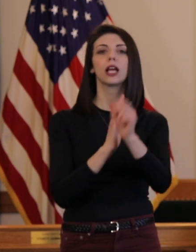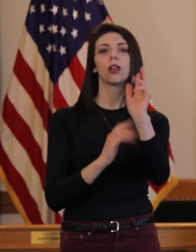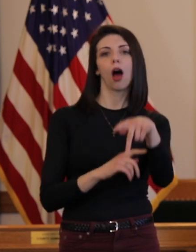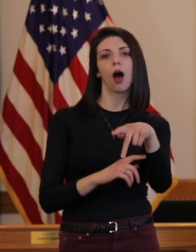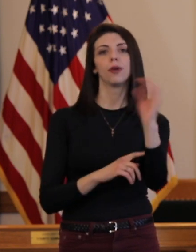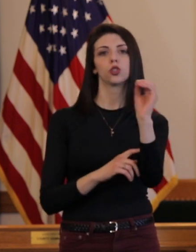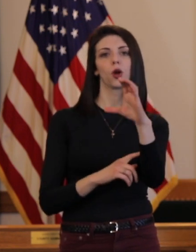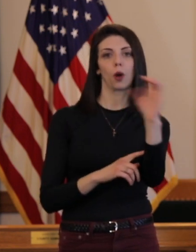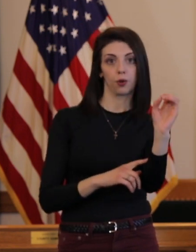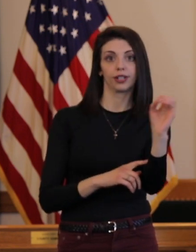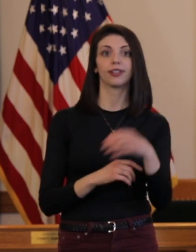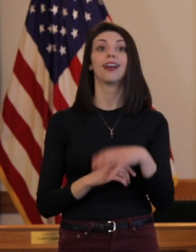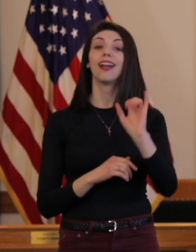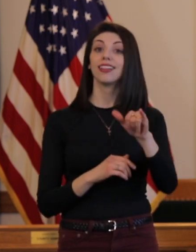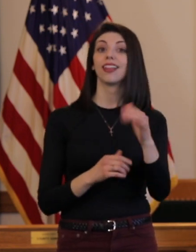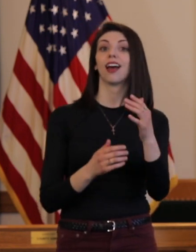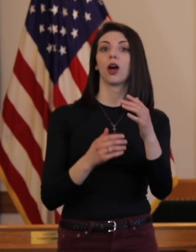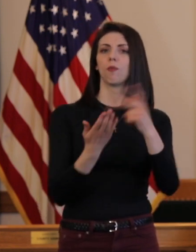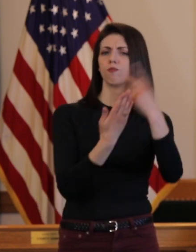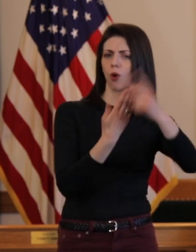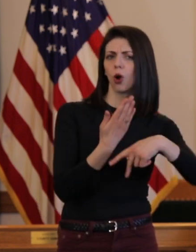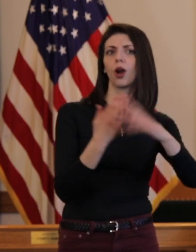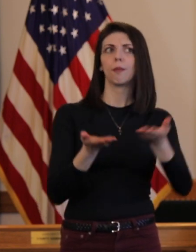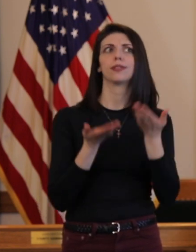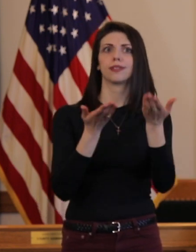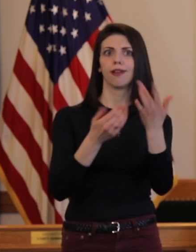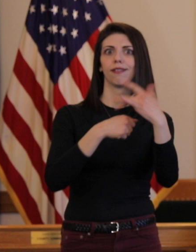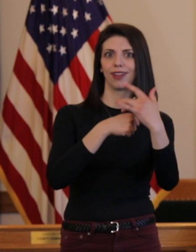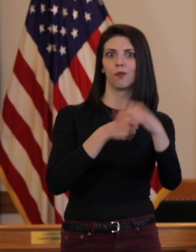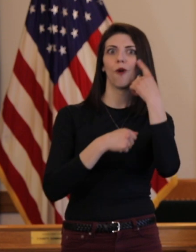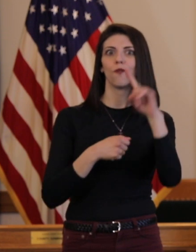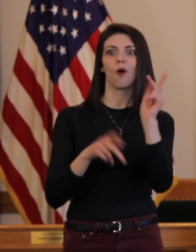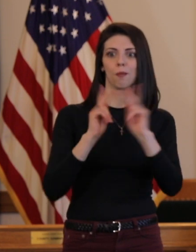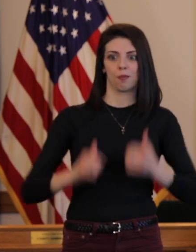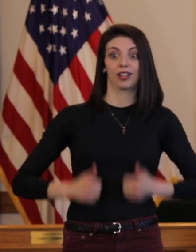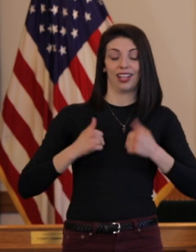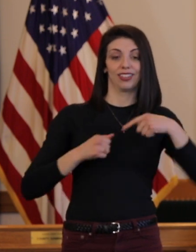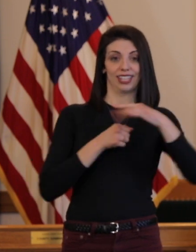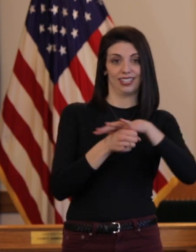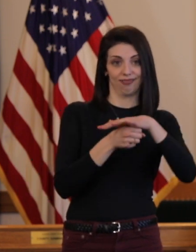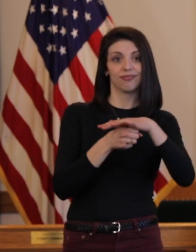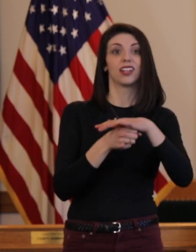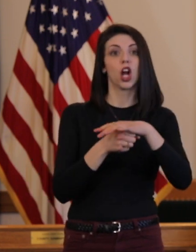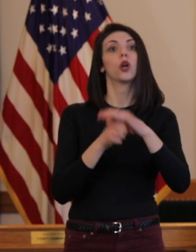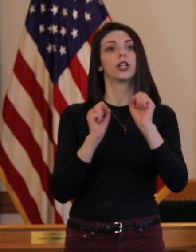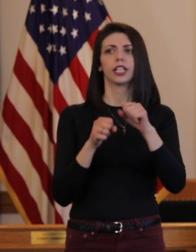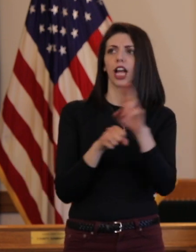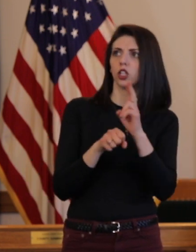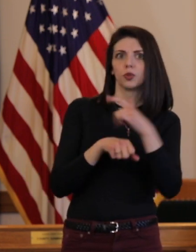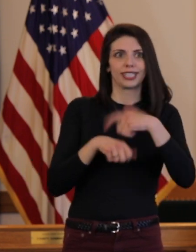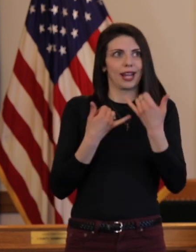Skill Up Oswego County is once again being made available to Oswego County residents who want to use this time to enhance their skills and